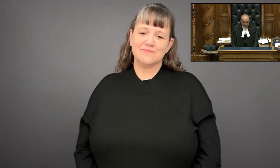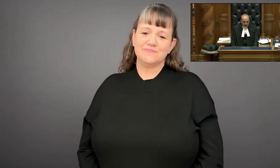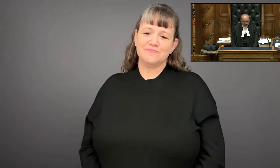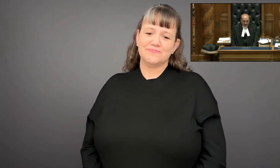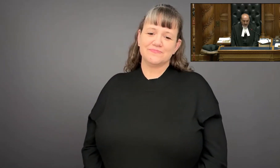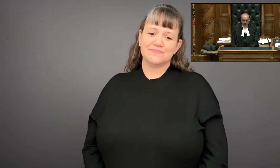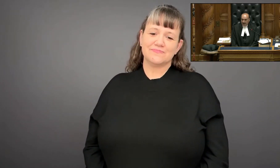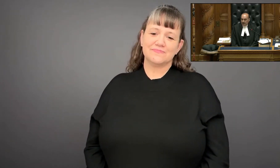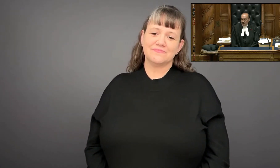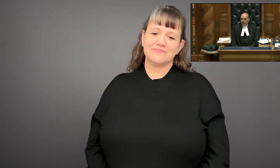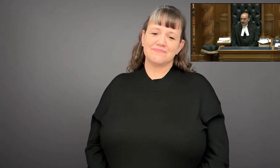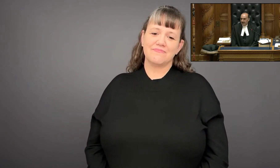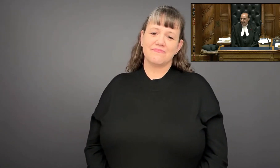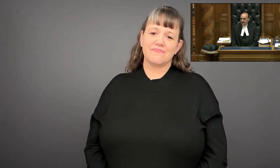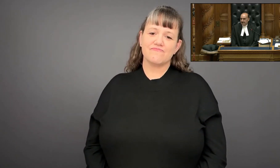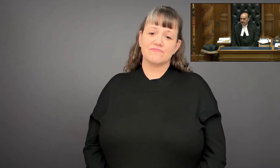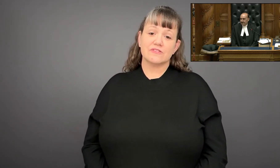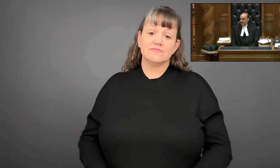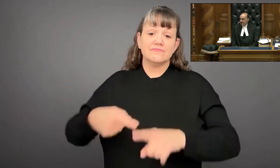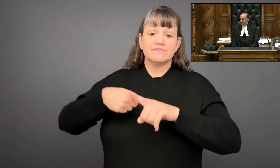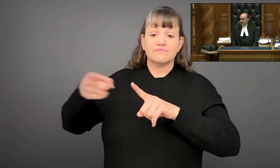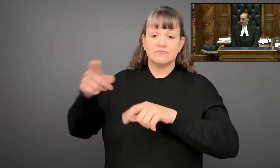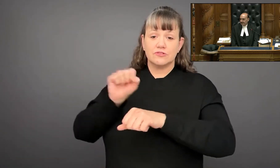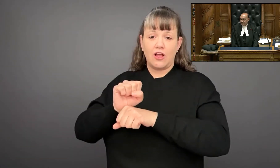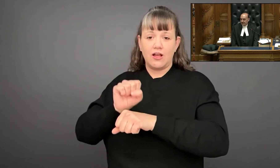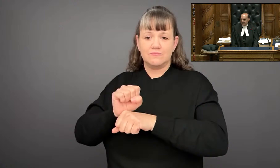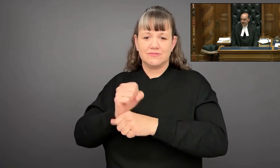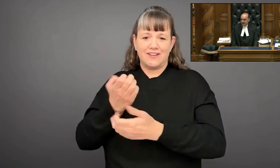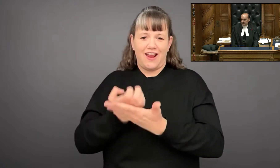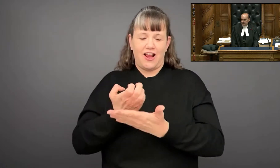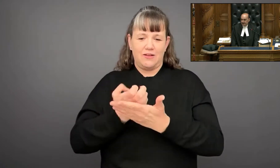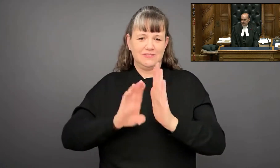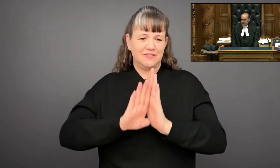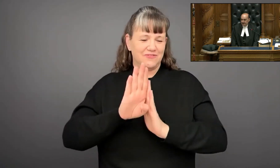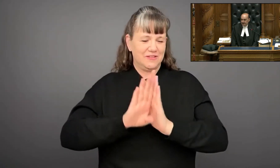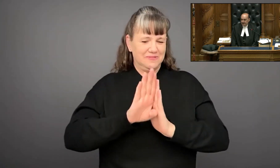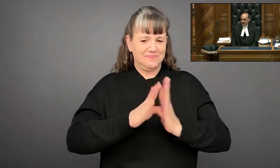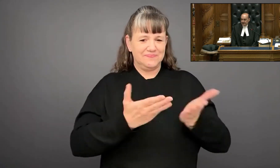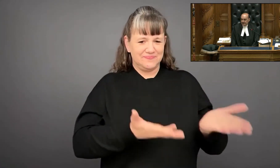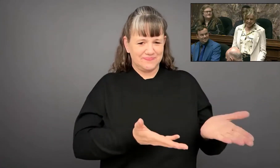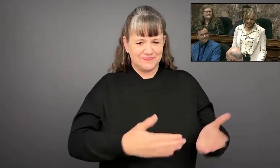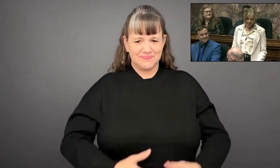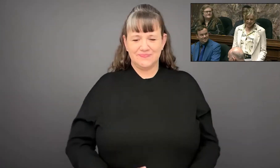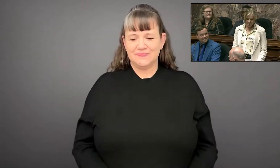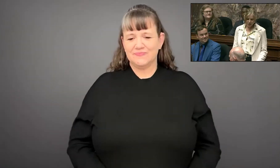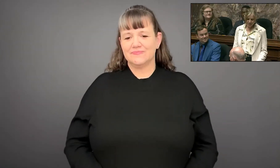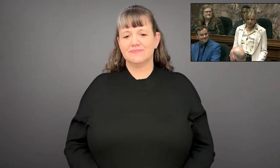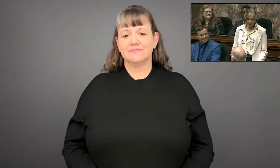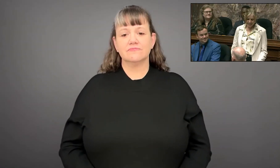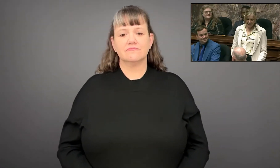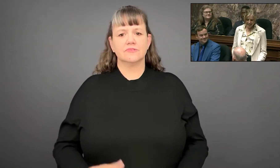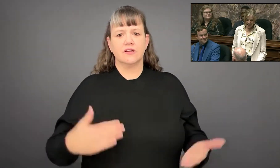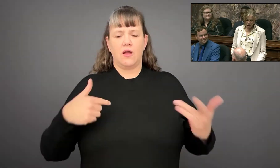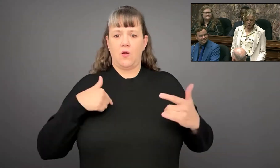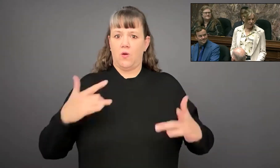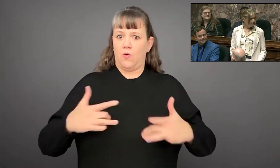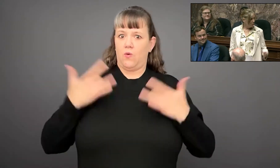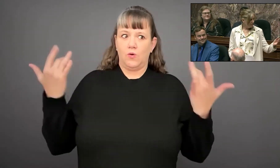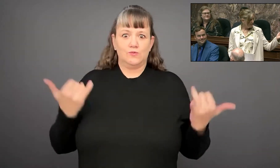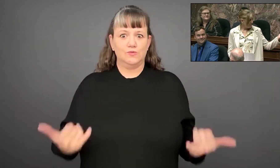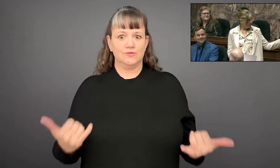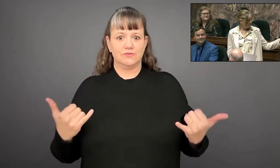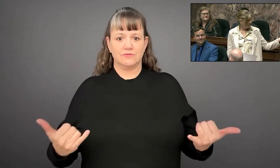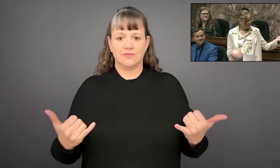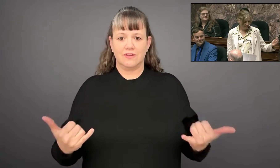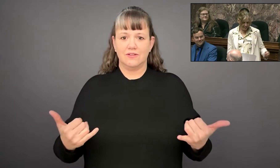Minister of Jobs and Economic Development. Thank you. It's my great pleasure to introduce here today on the